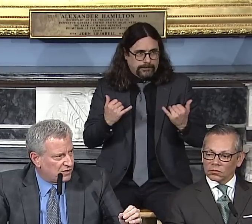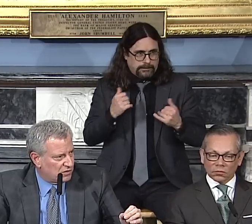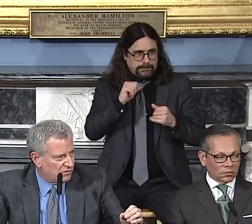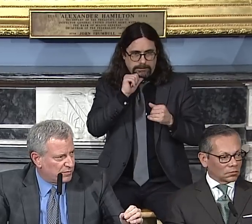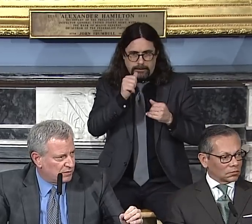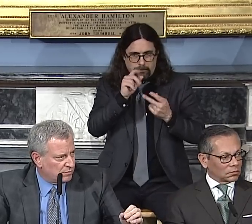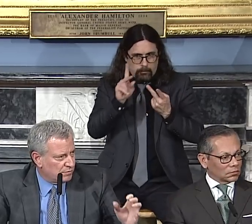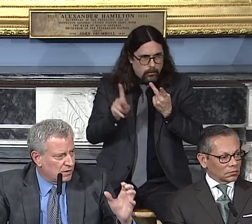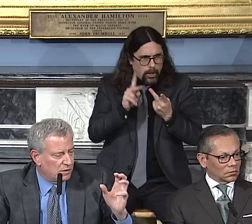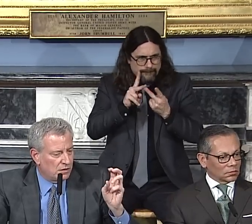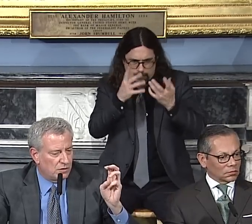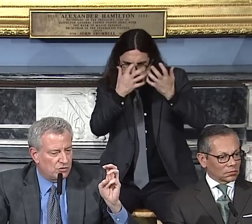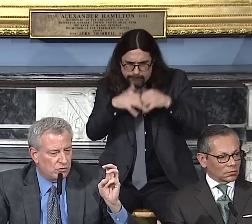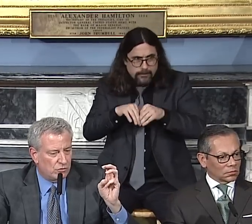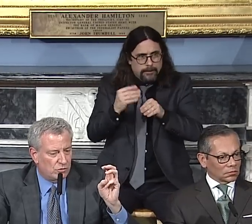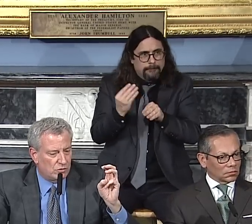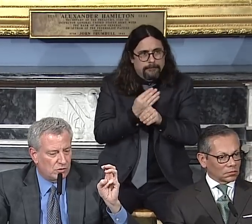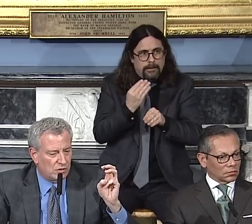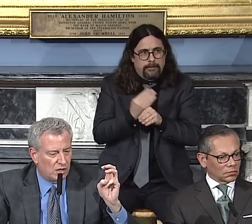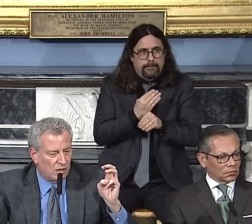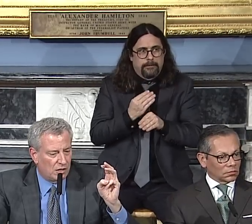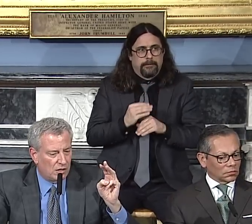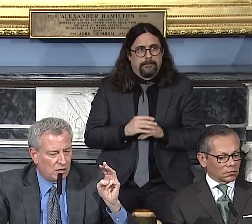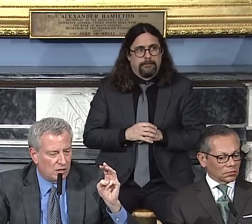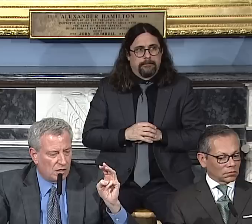unwillingness of the federal government to